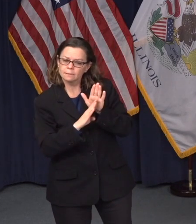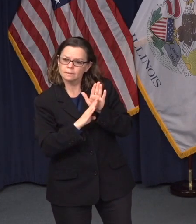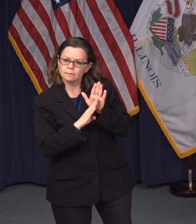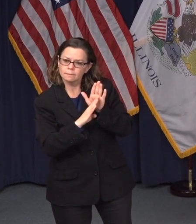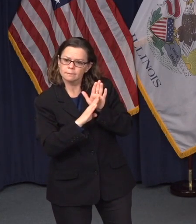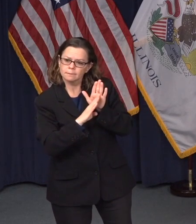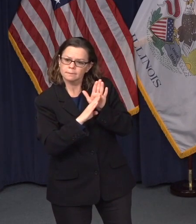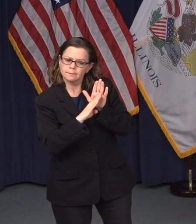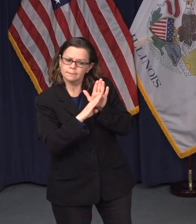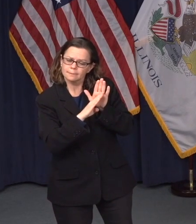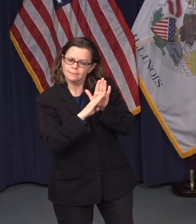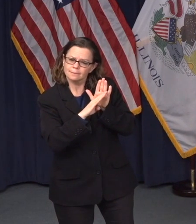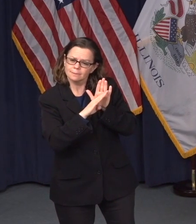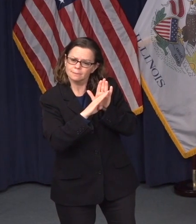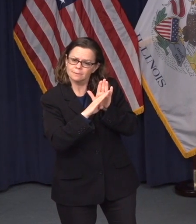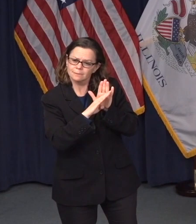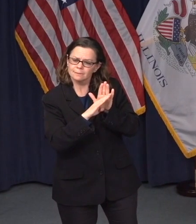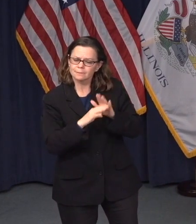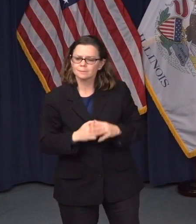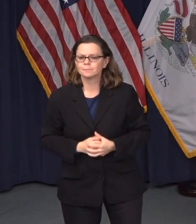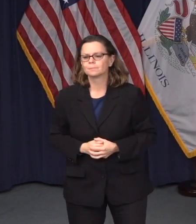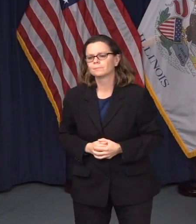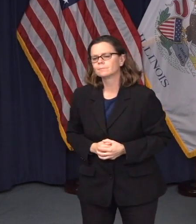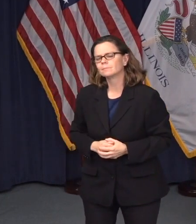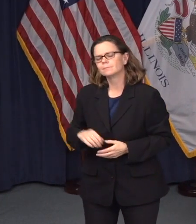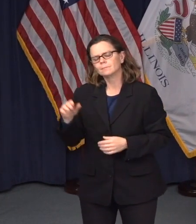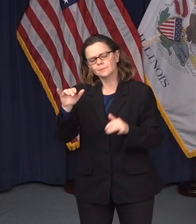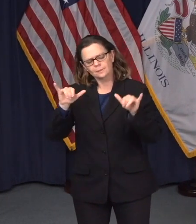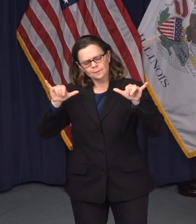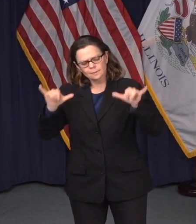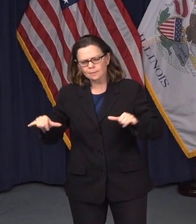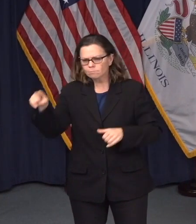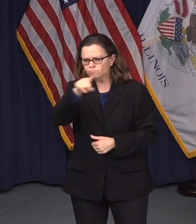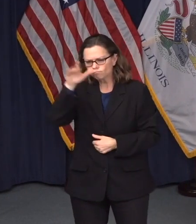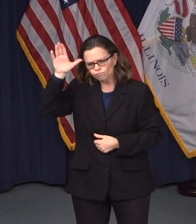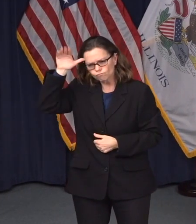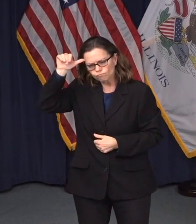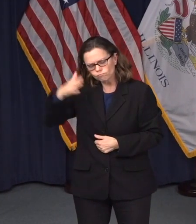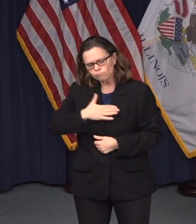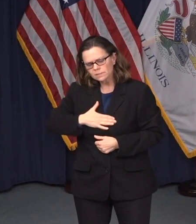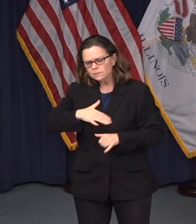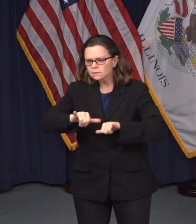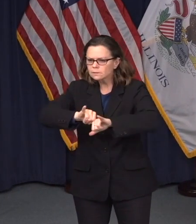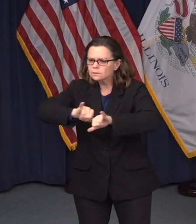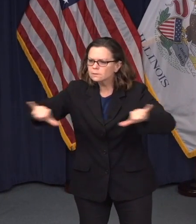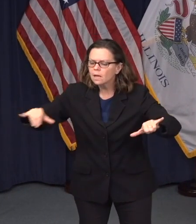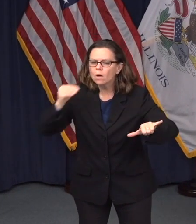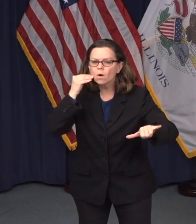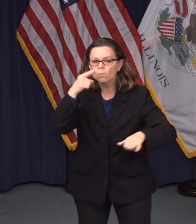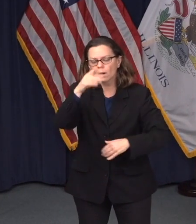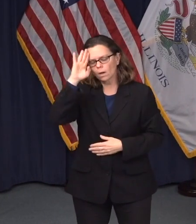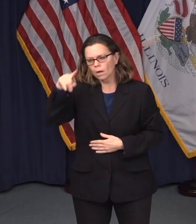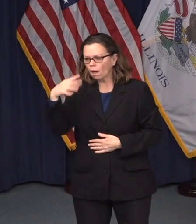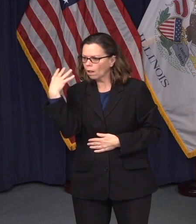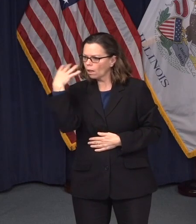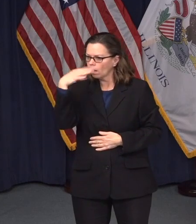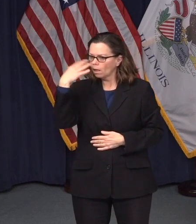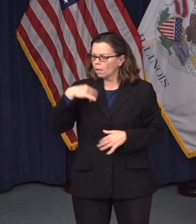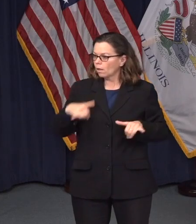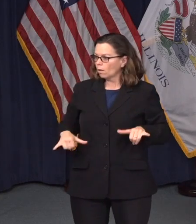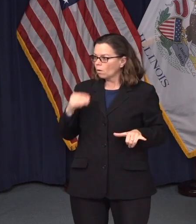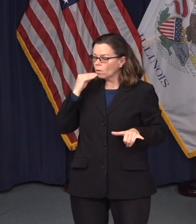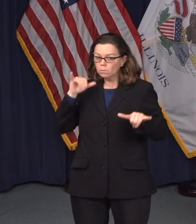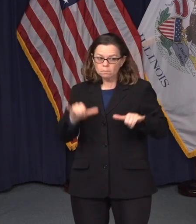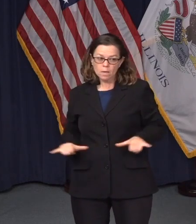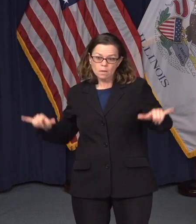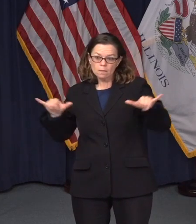line. I know people are getting tired of hearing the same message, but the same tactics continue to apply. Continue to stay